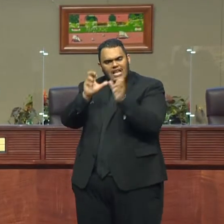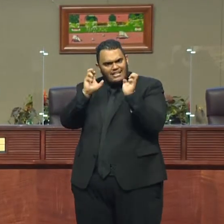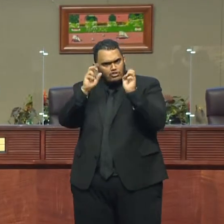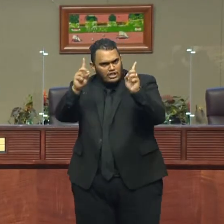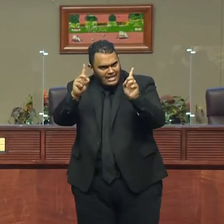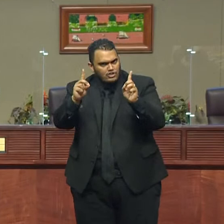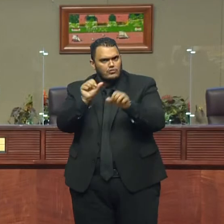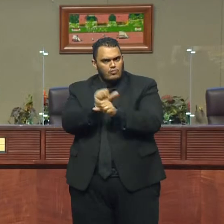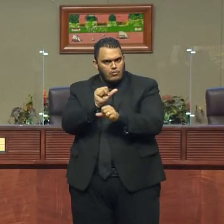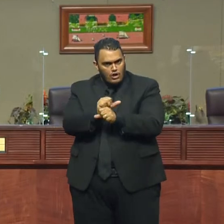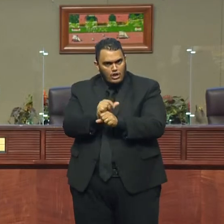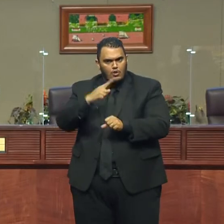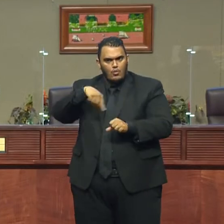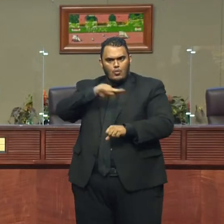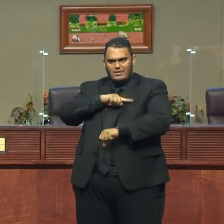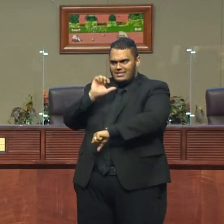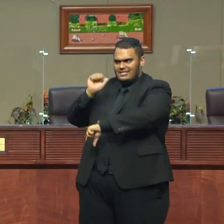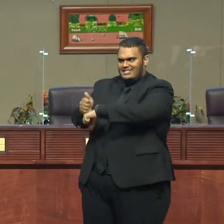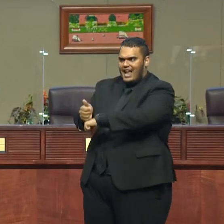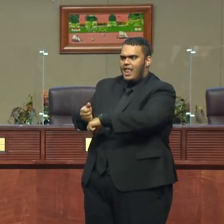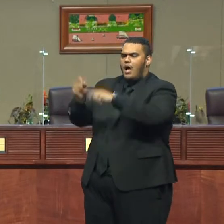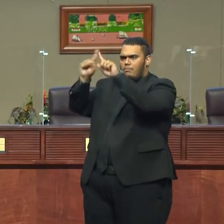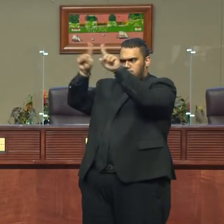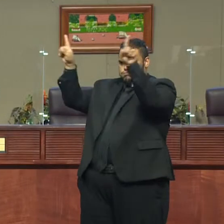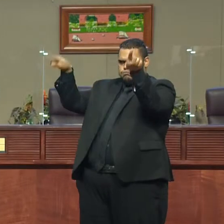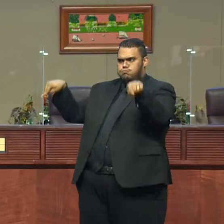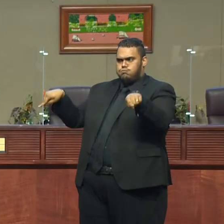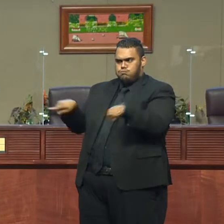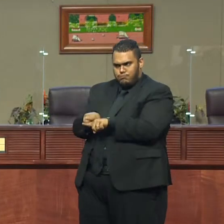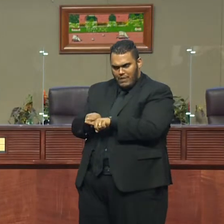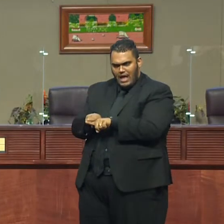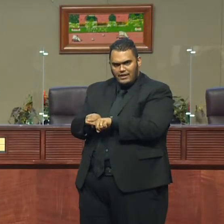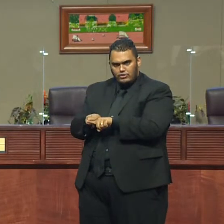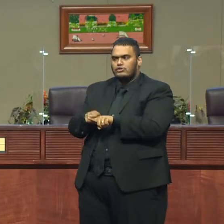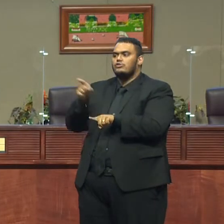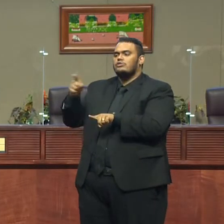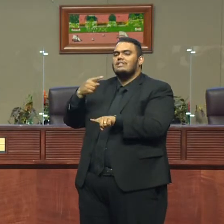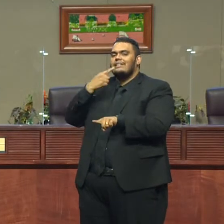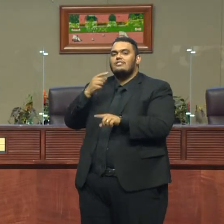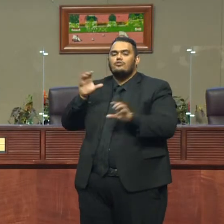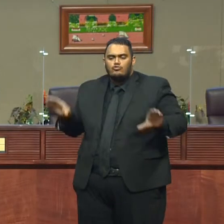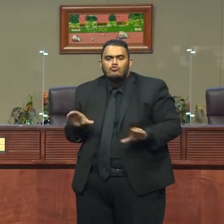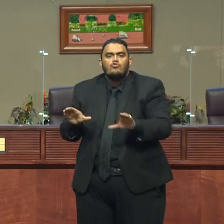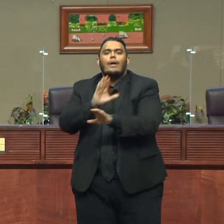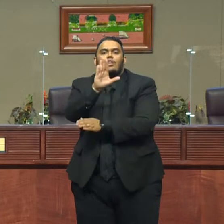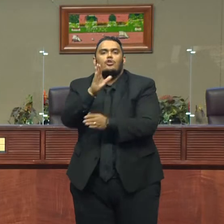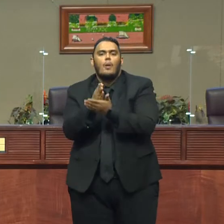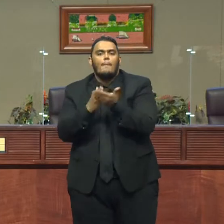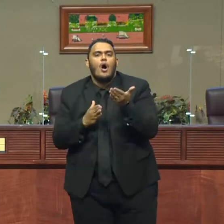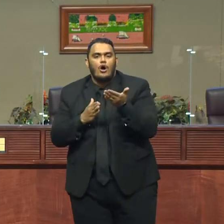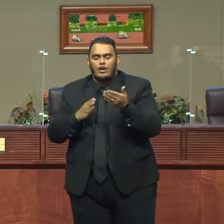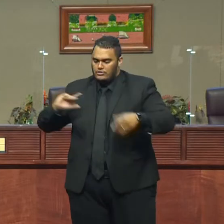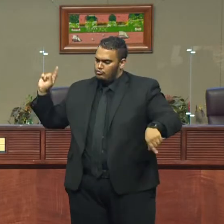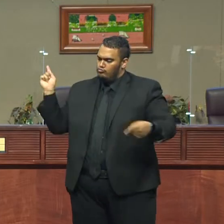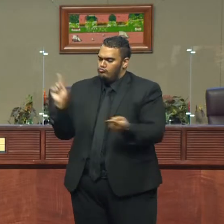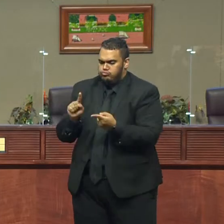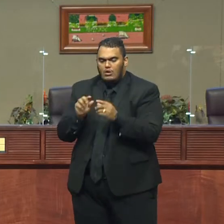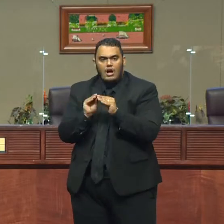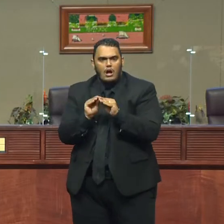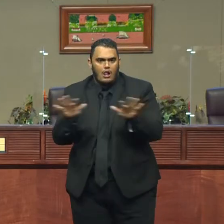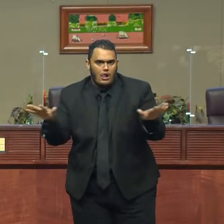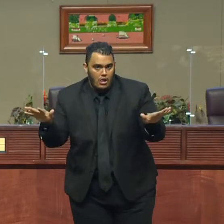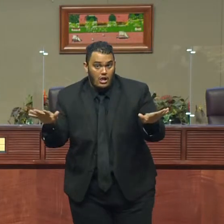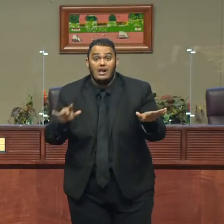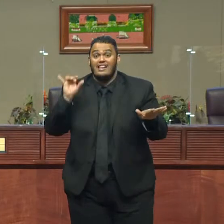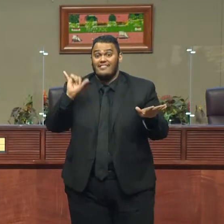banners throughout the downtown that emphasizes doing your part in slowing the spread, masking up, watching our distance, and washing